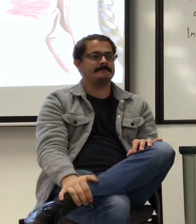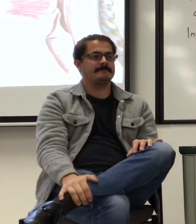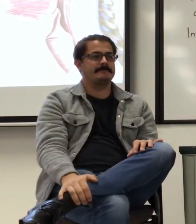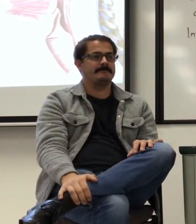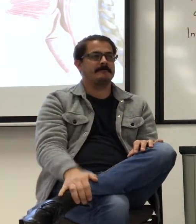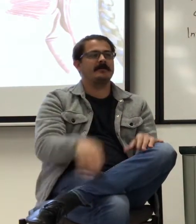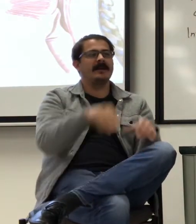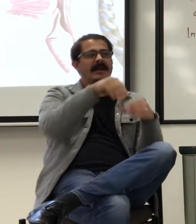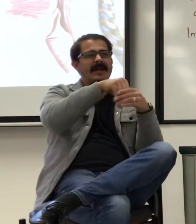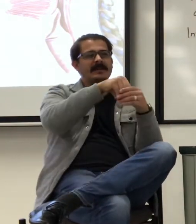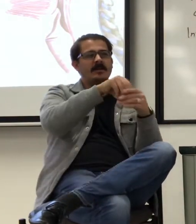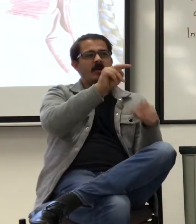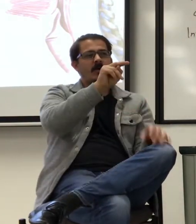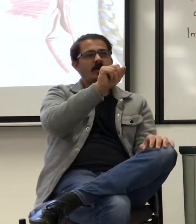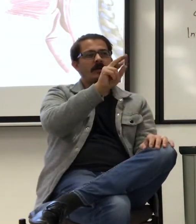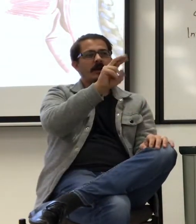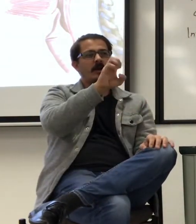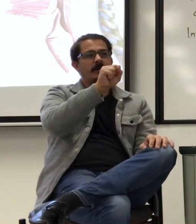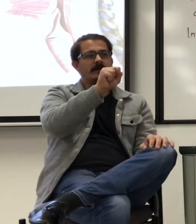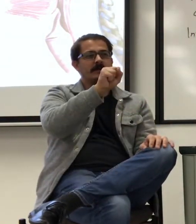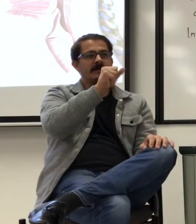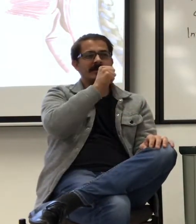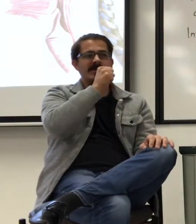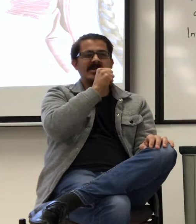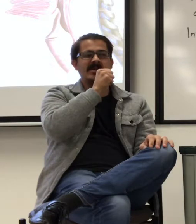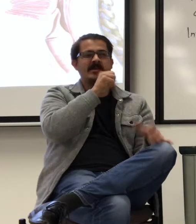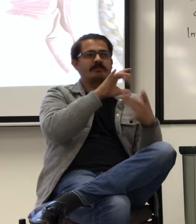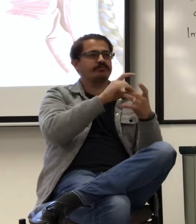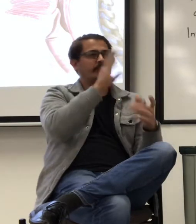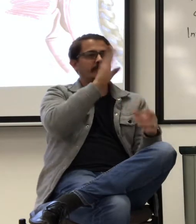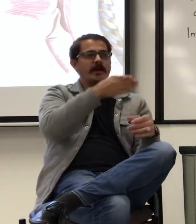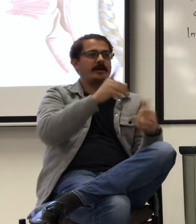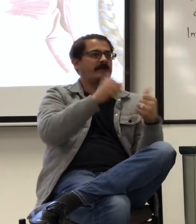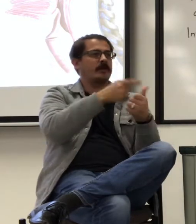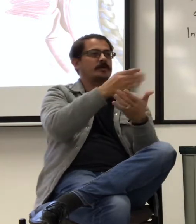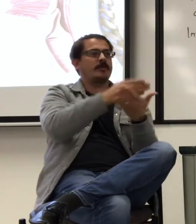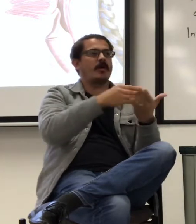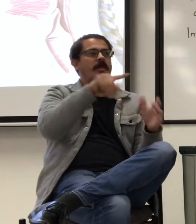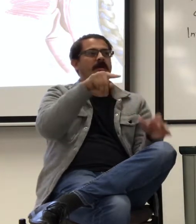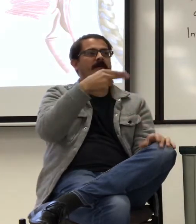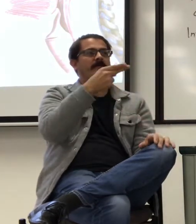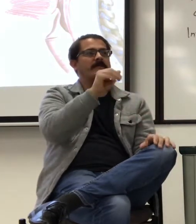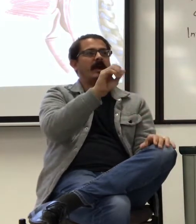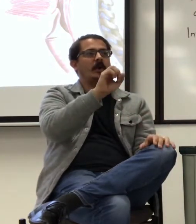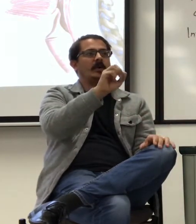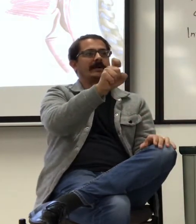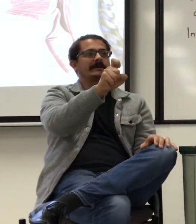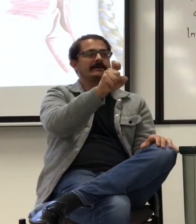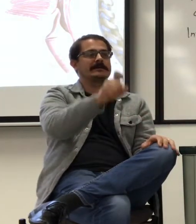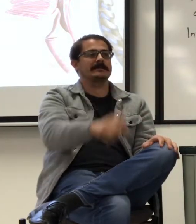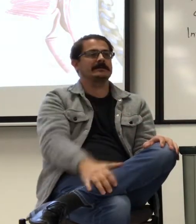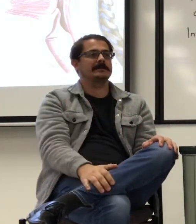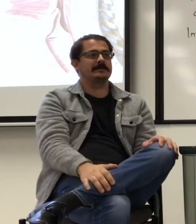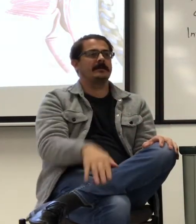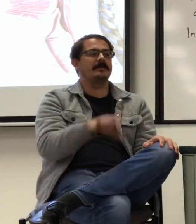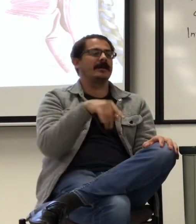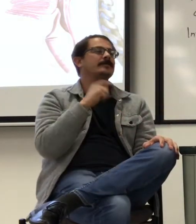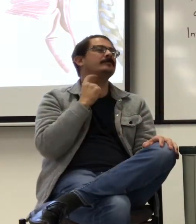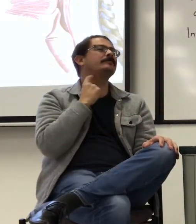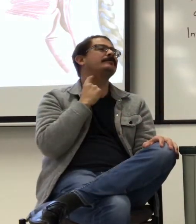The internal nares, it goes straight to the first part of the pharynx, which is your